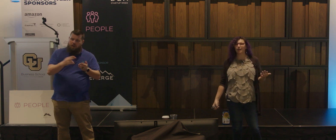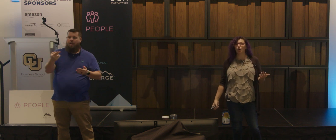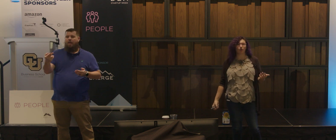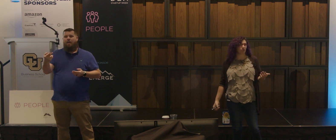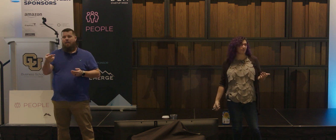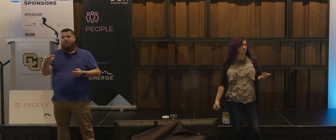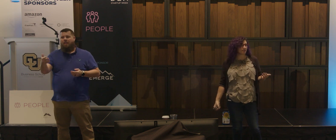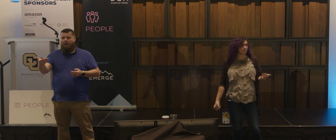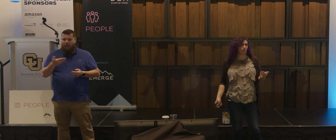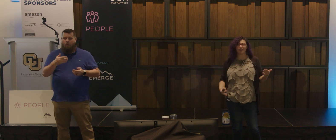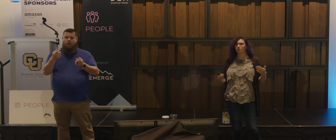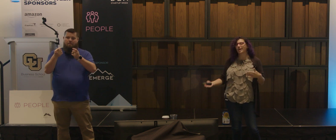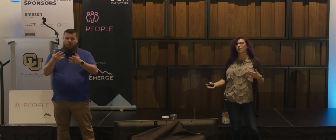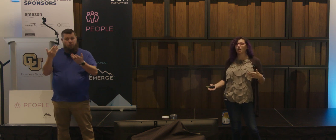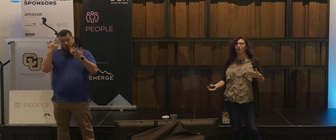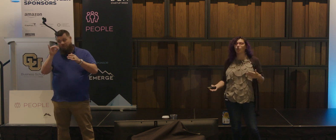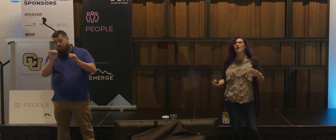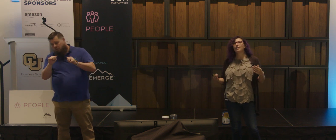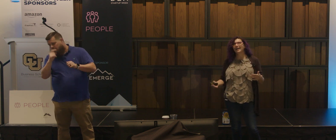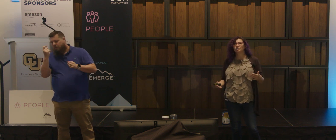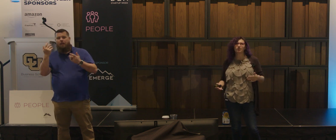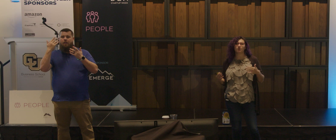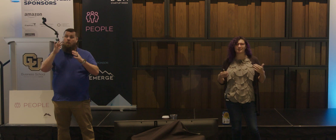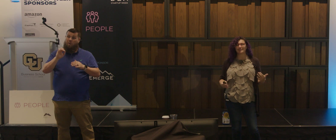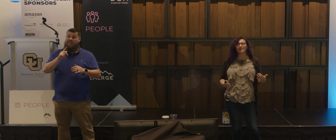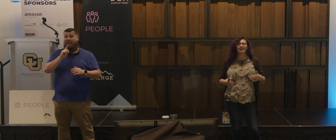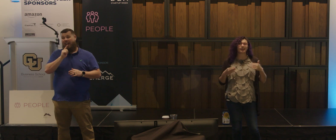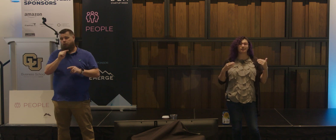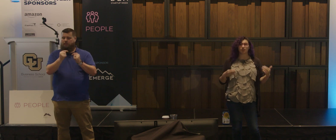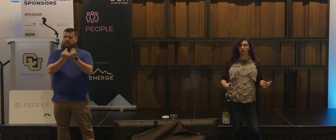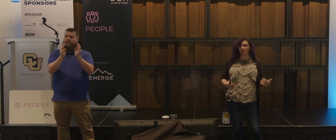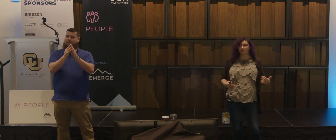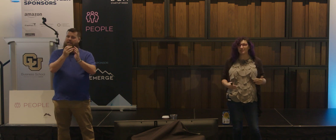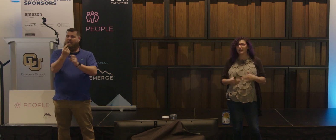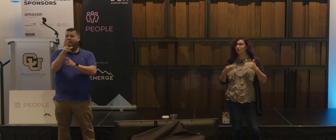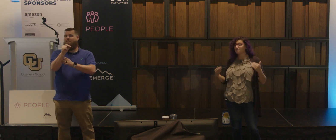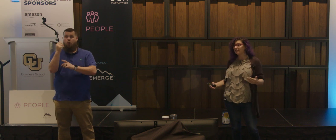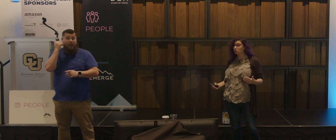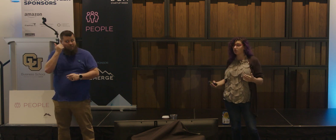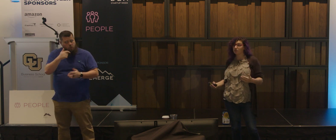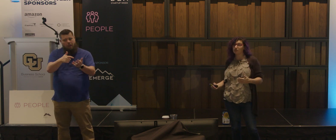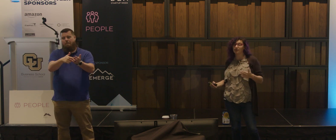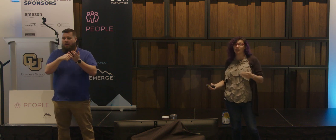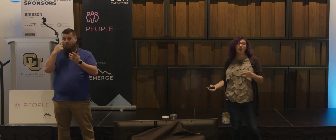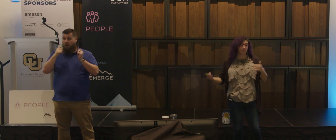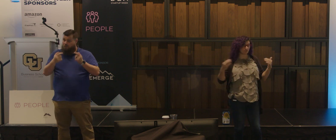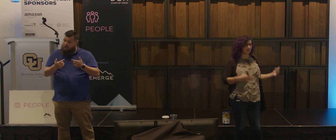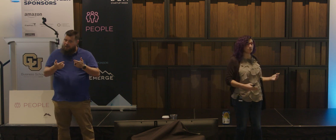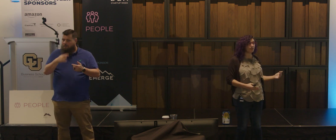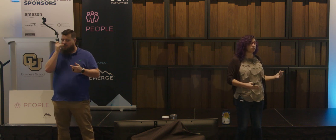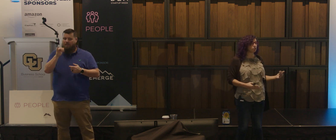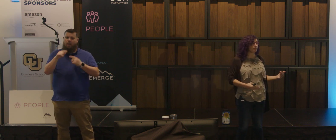may not know whether or not that's possible because they're not going to know that actually there's a team meeting at 11:30 every day that's mandatory for everybody